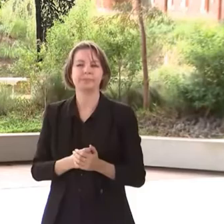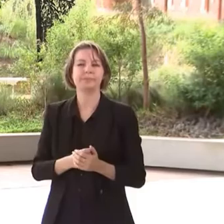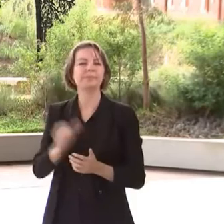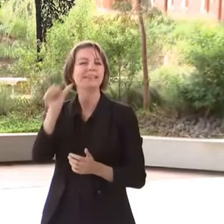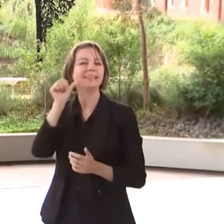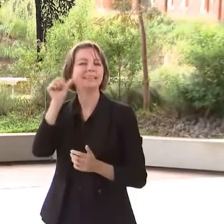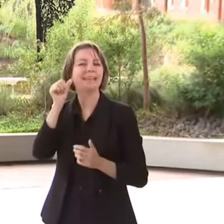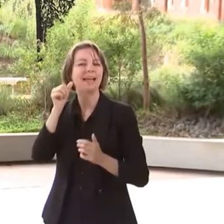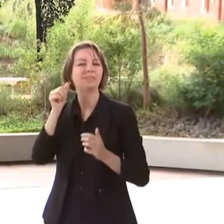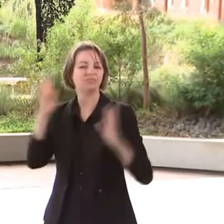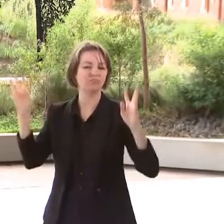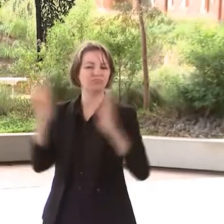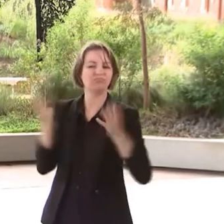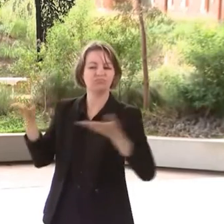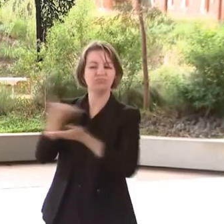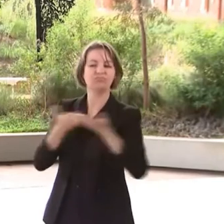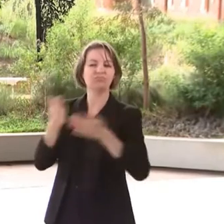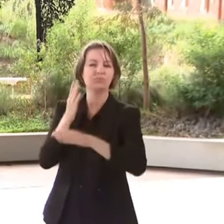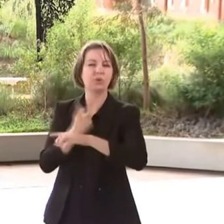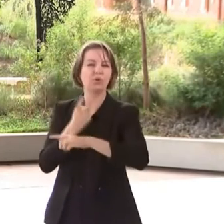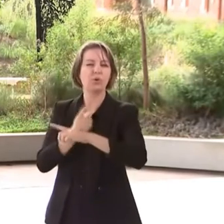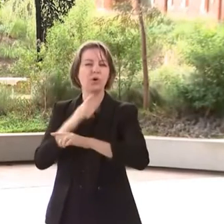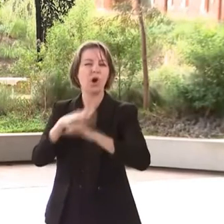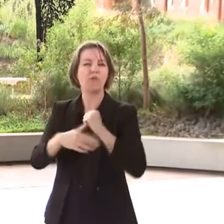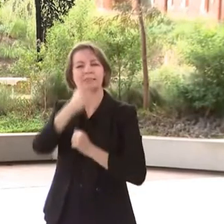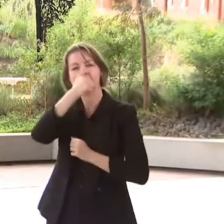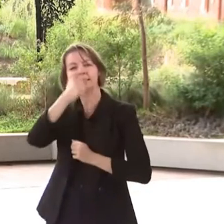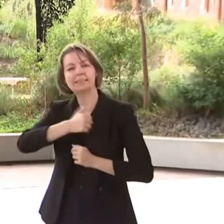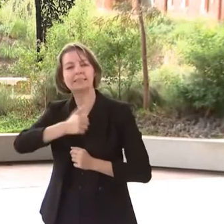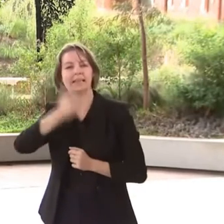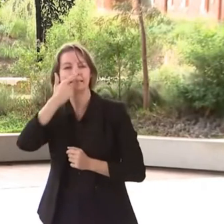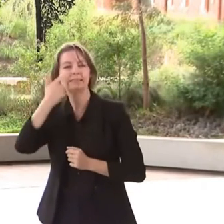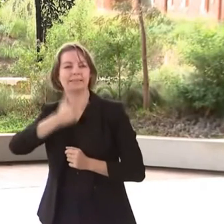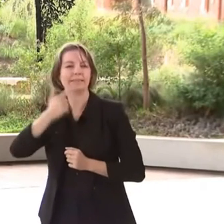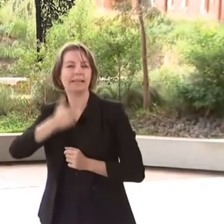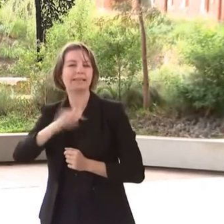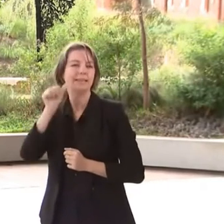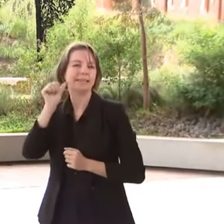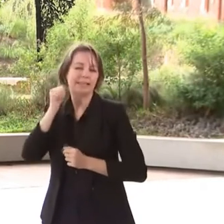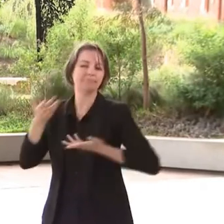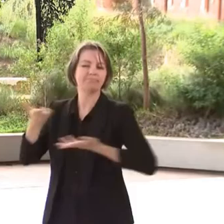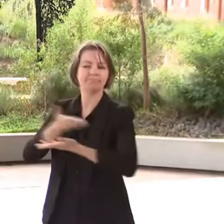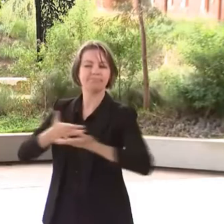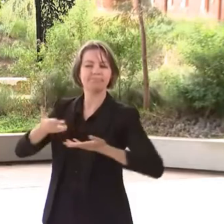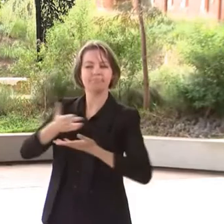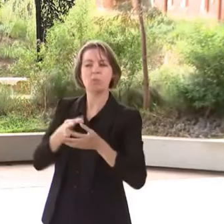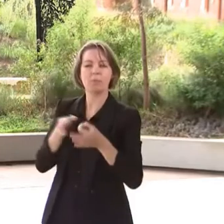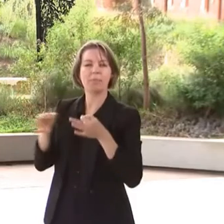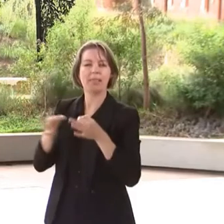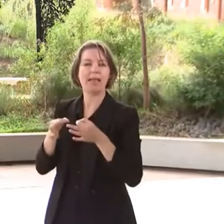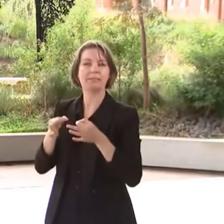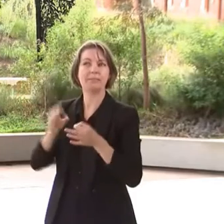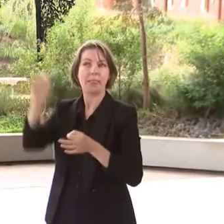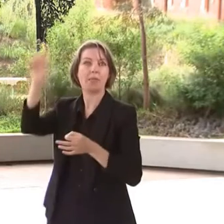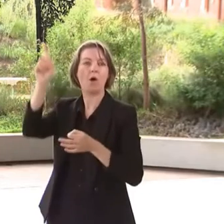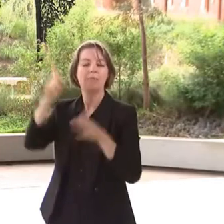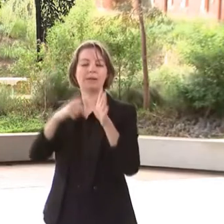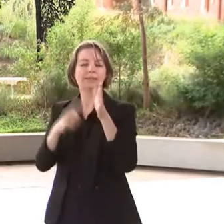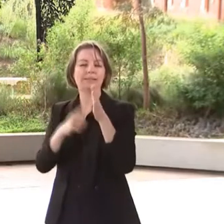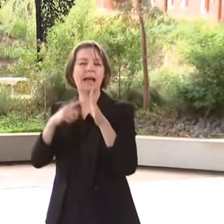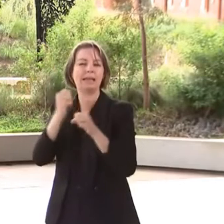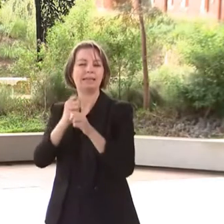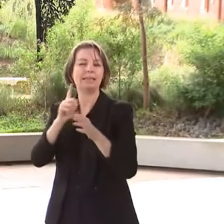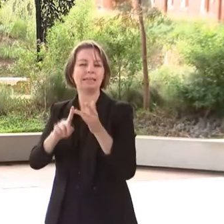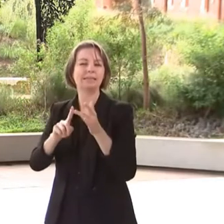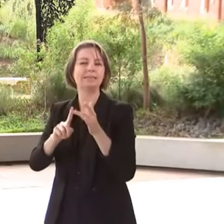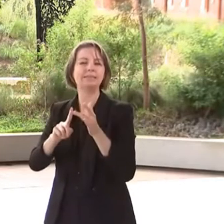some very pleasing developments as part of National Cabinet yesterday, but that work is being conducted by a target. We'd expect there to be an